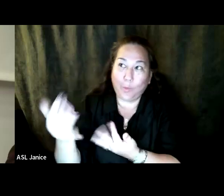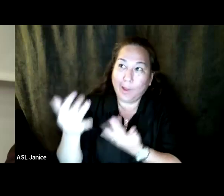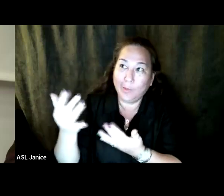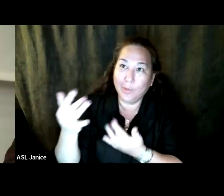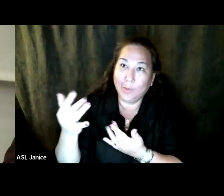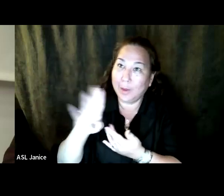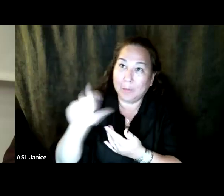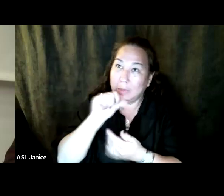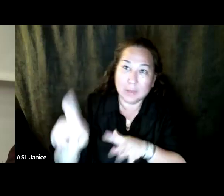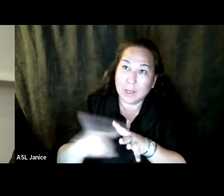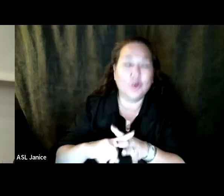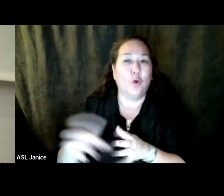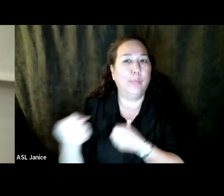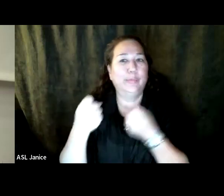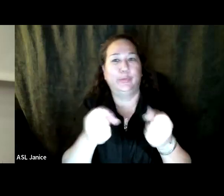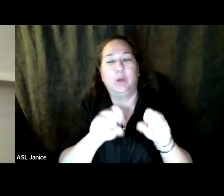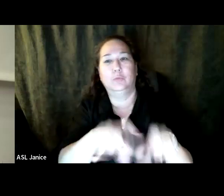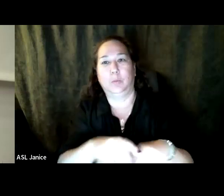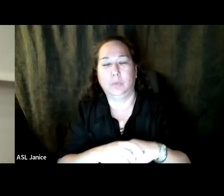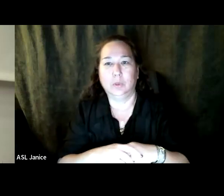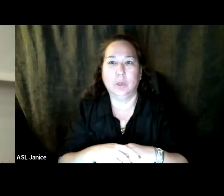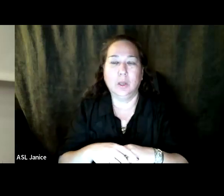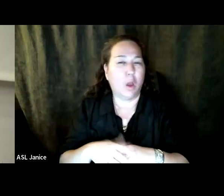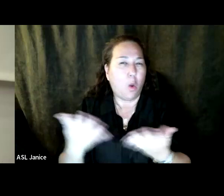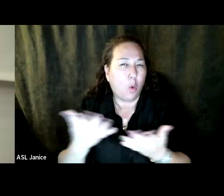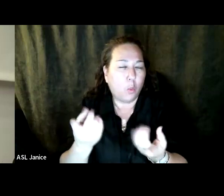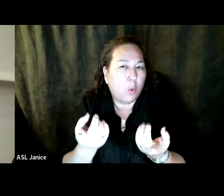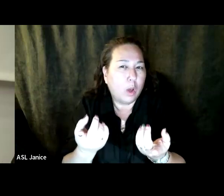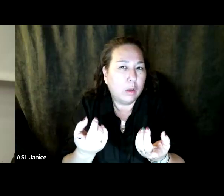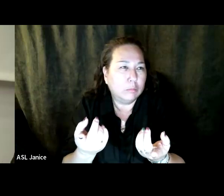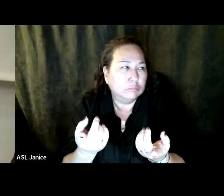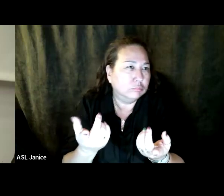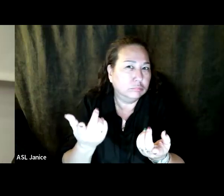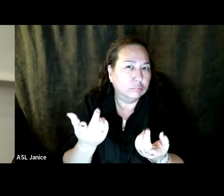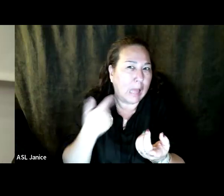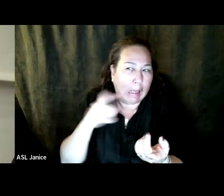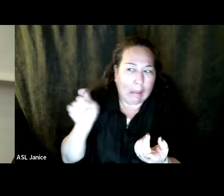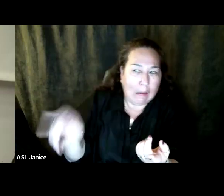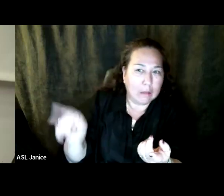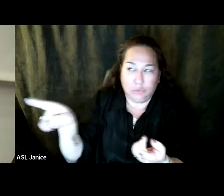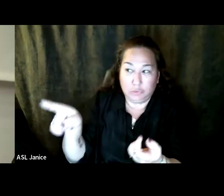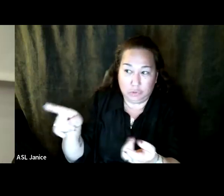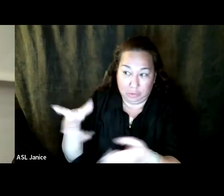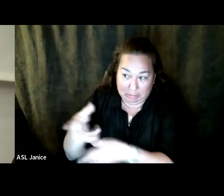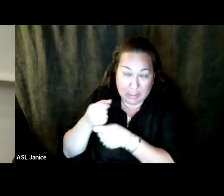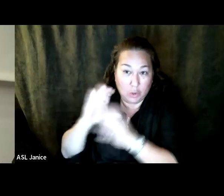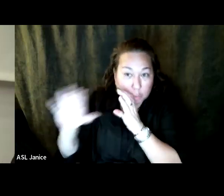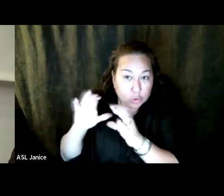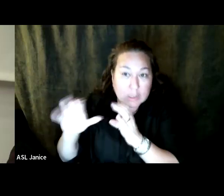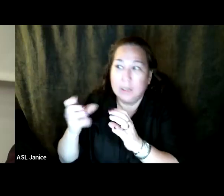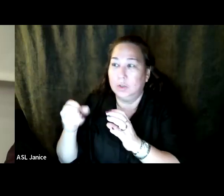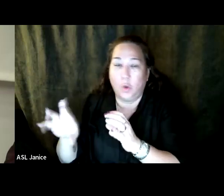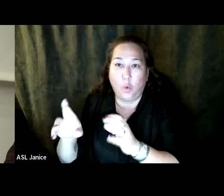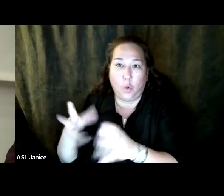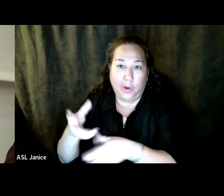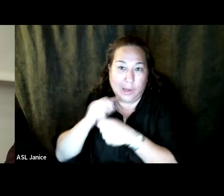out, but one of the questions that I had for the father was like, did you receive any communication? Did you call the call center? Did you put in a report? And as of